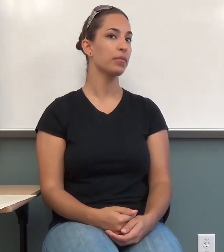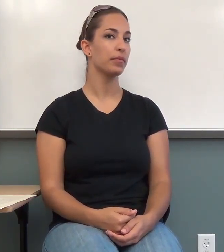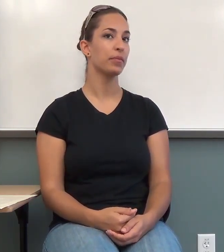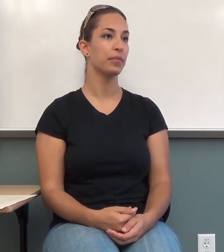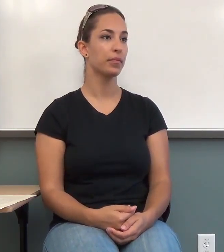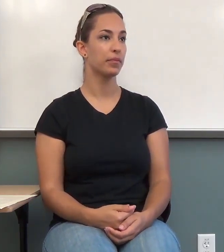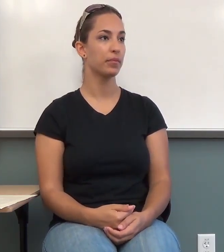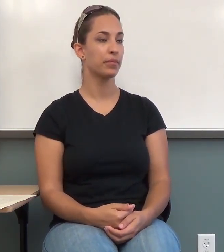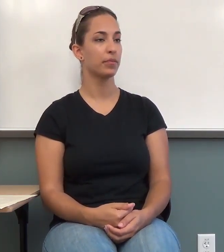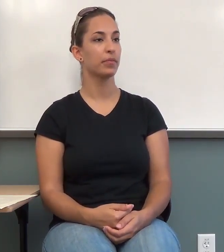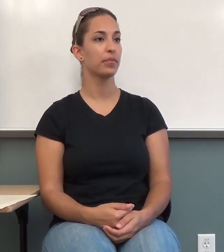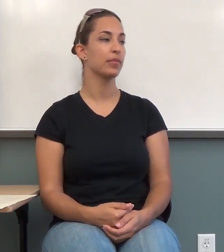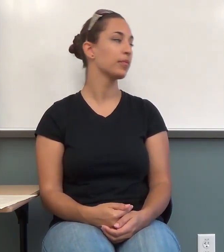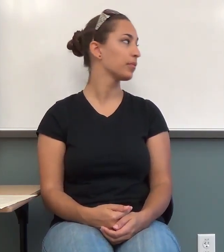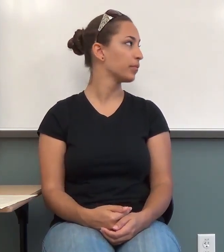If you don't have it with you,